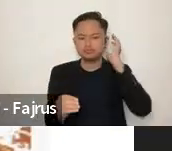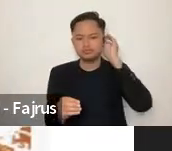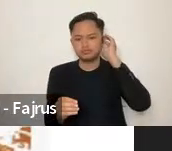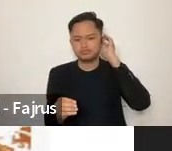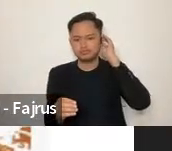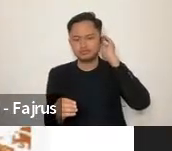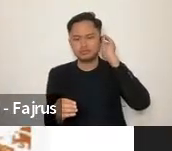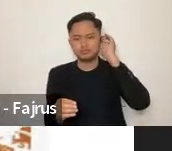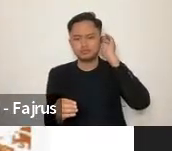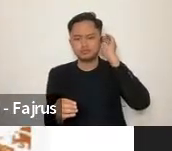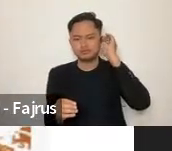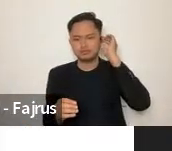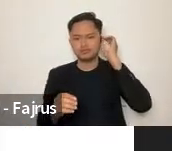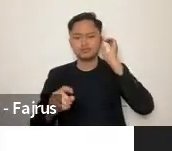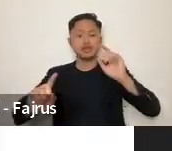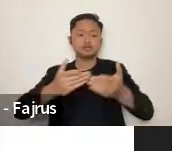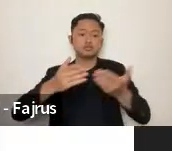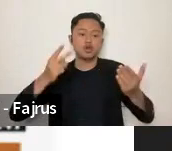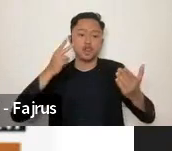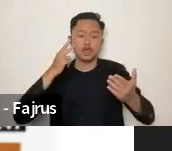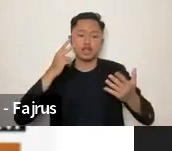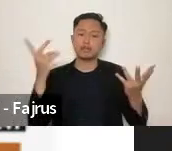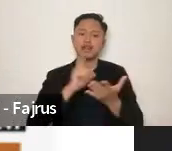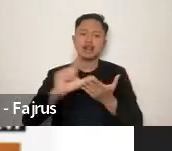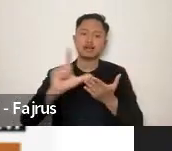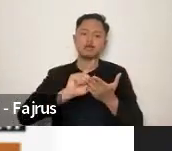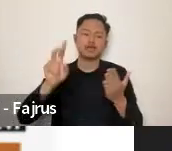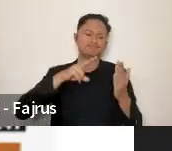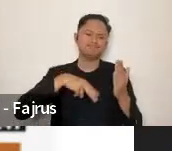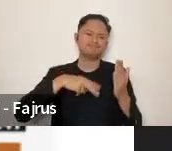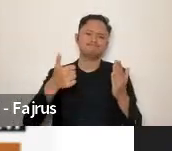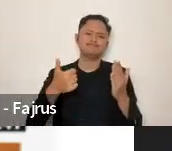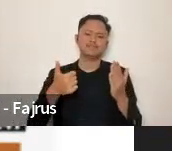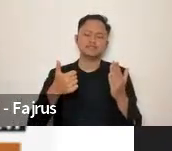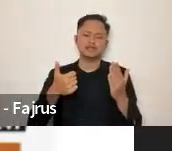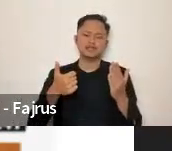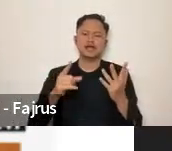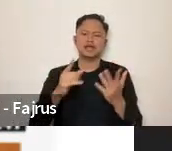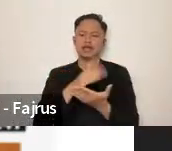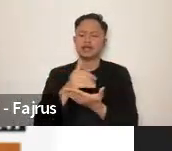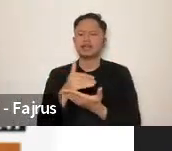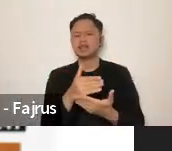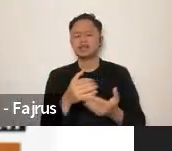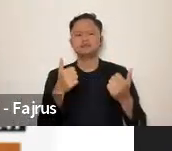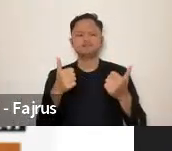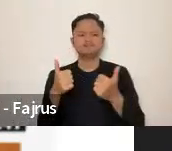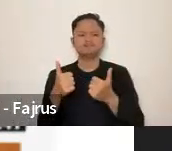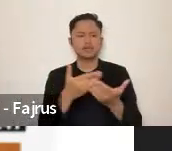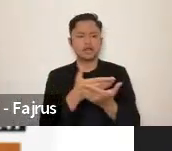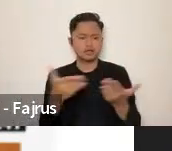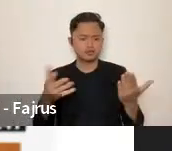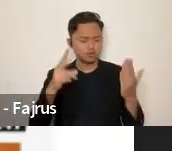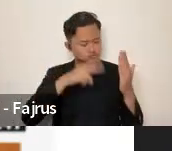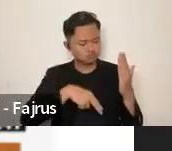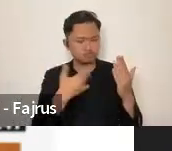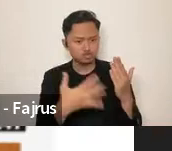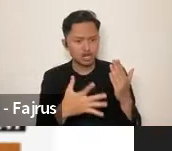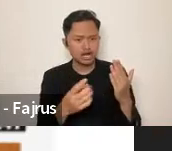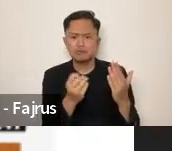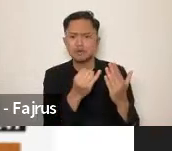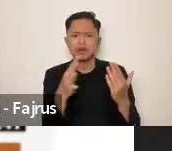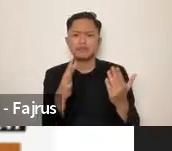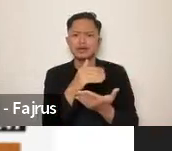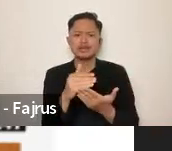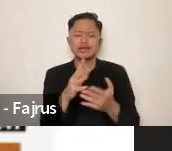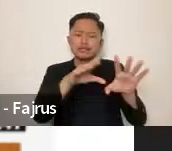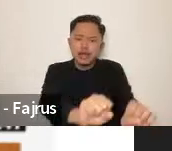so most of this you can find in the report yourself. So I go into more fine-grained data on all of these things. So you sort of see the arrests being tracked